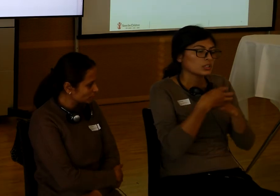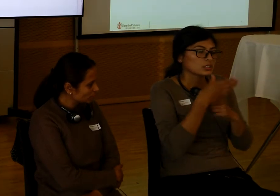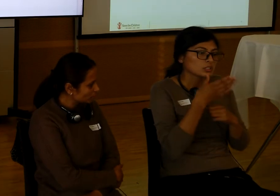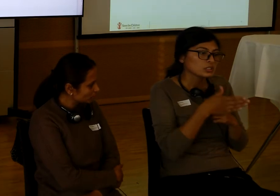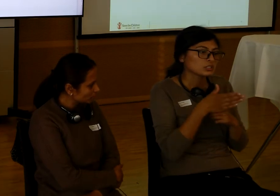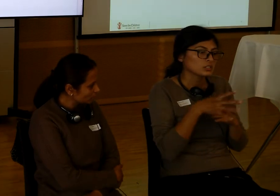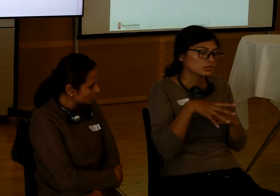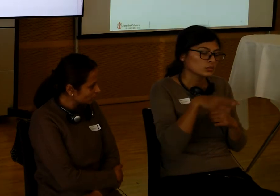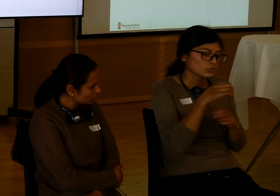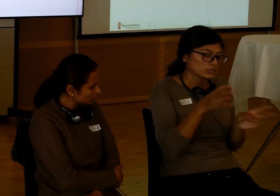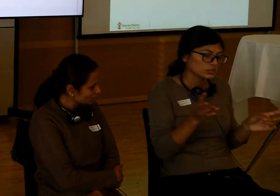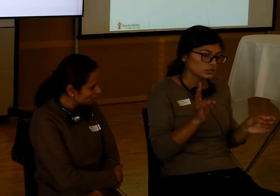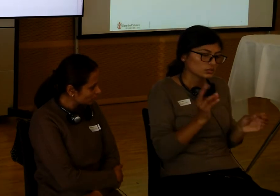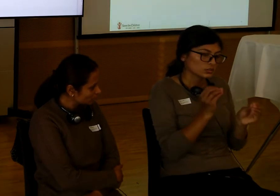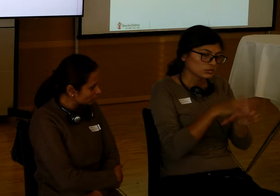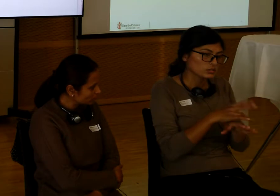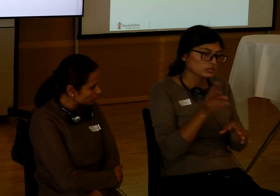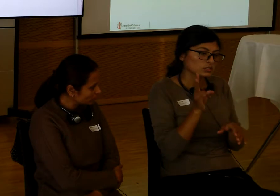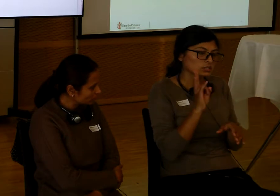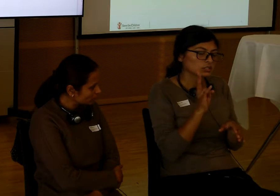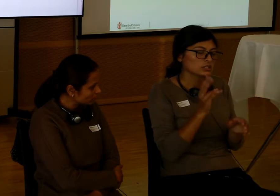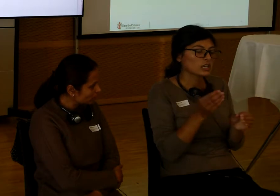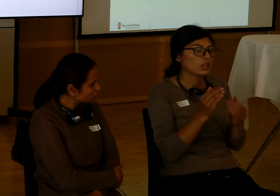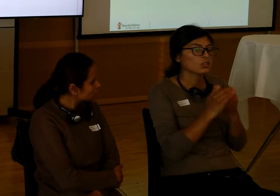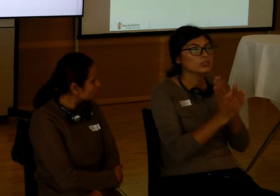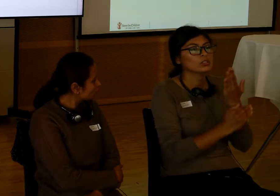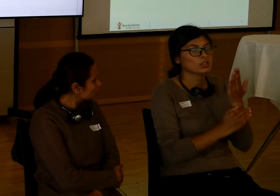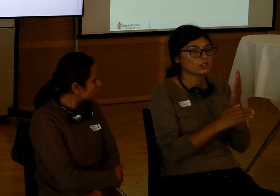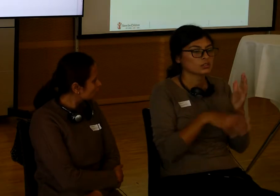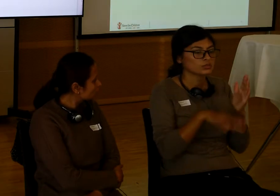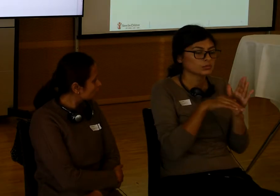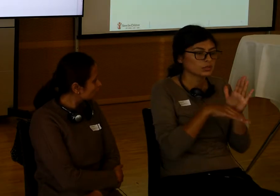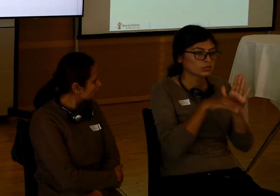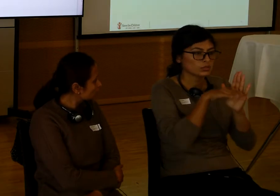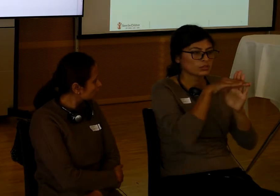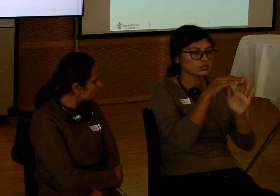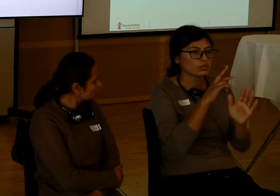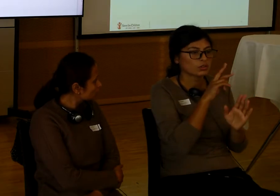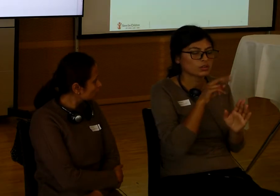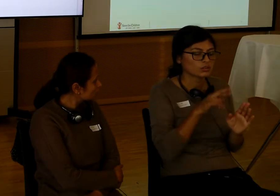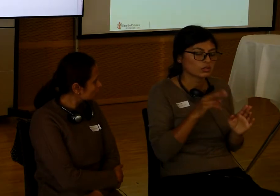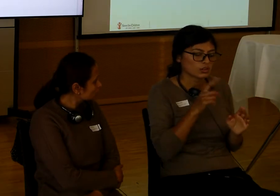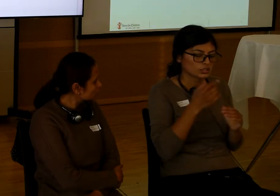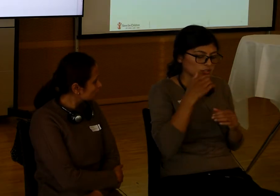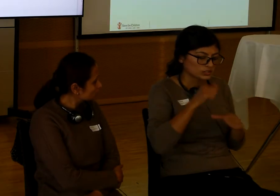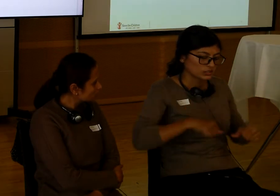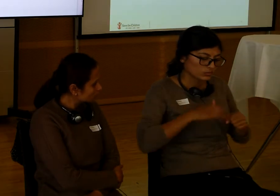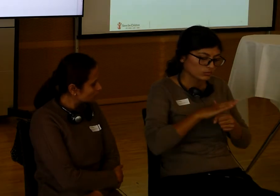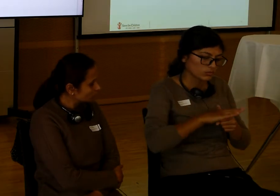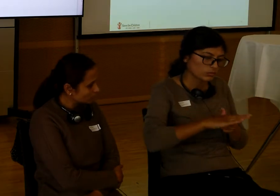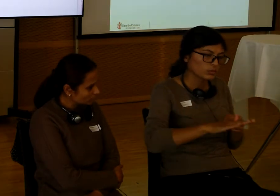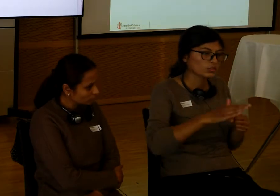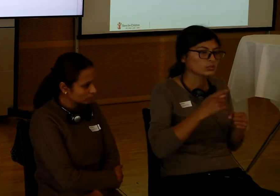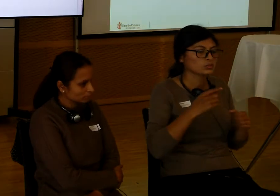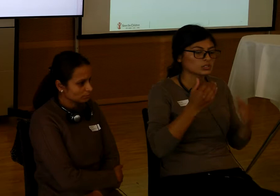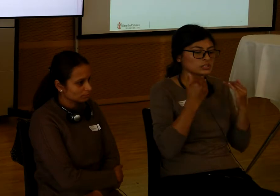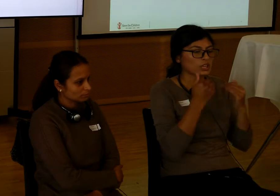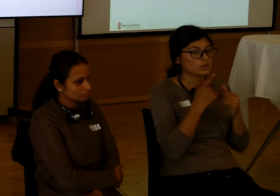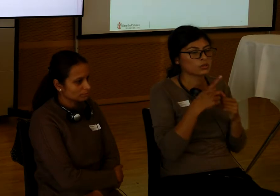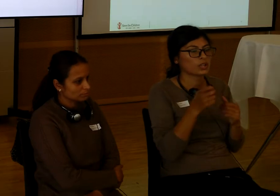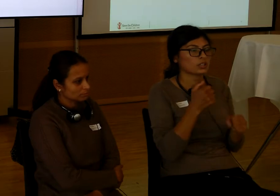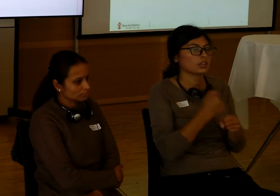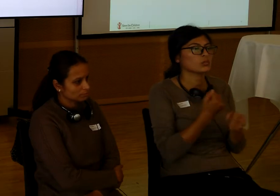an inclusive education system at all levels and lifelong learning. But what